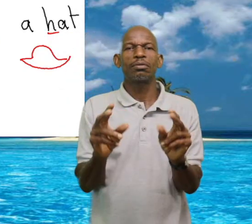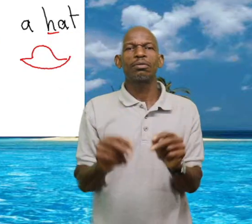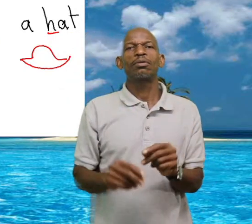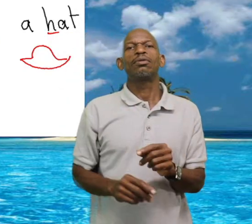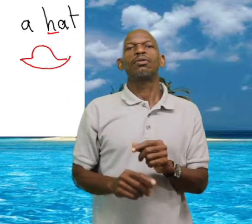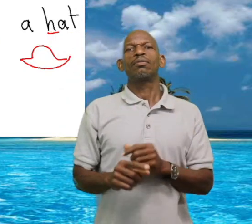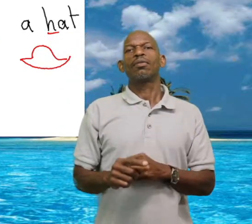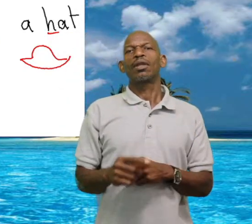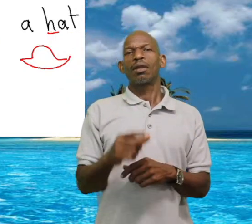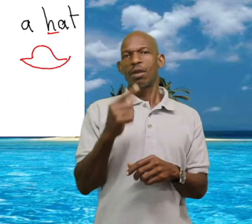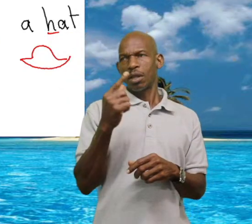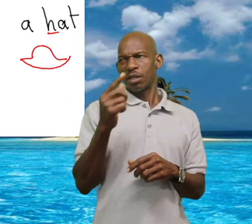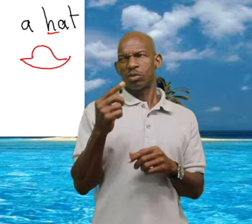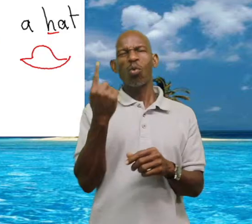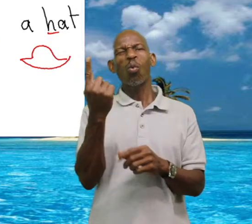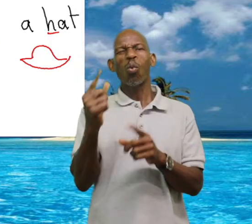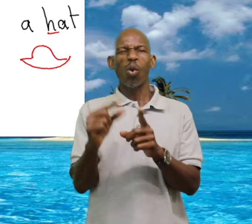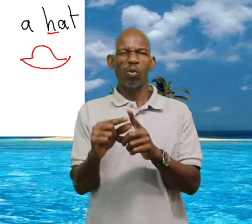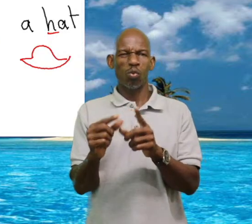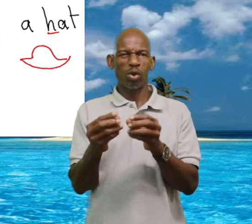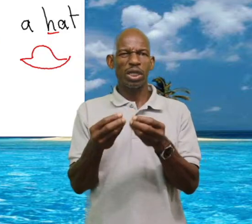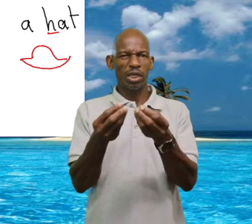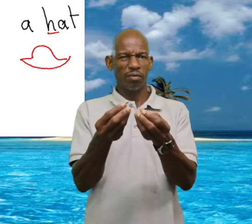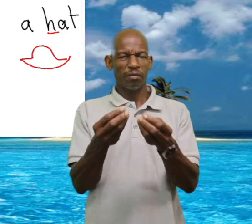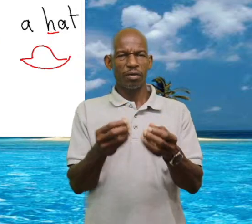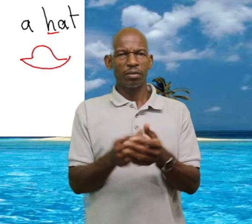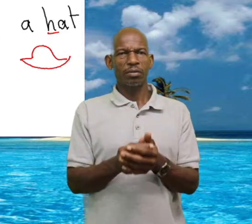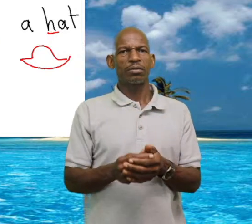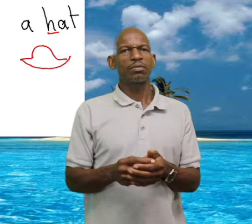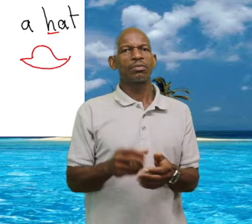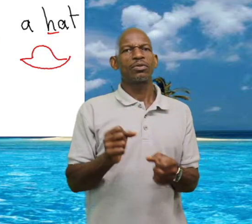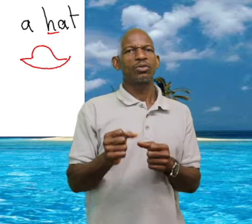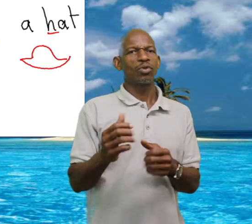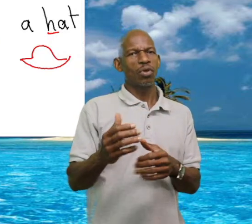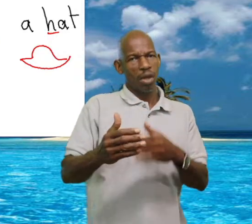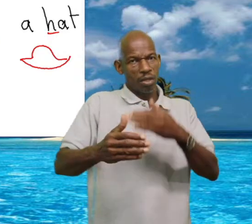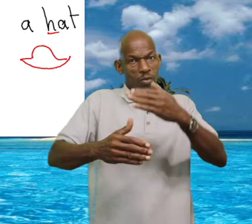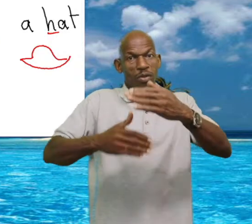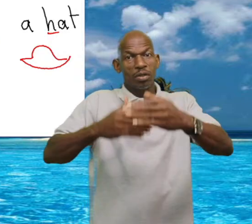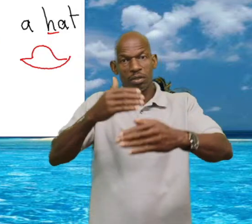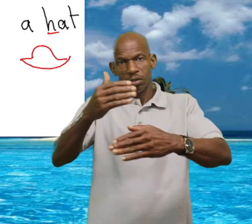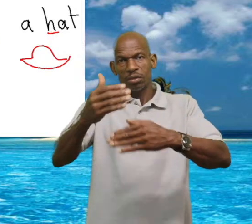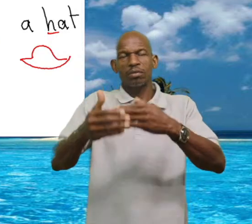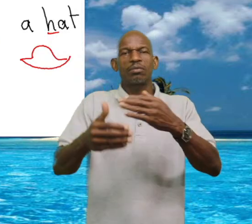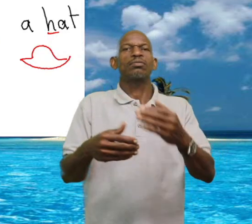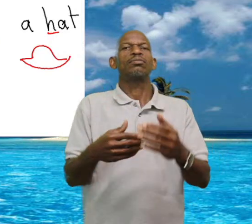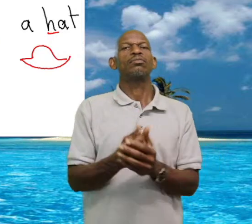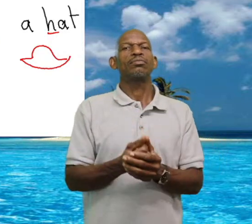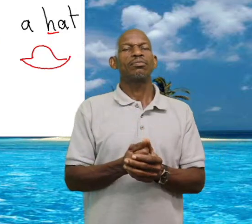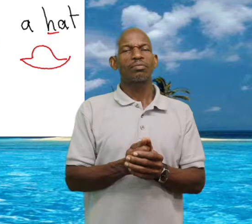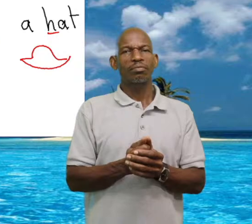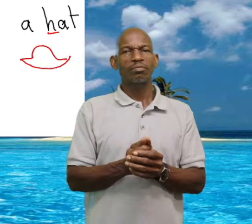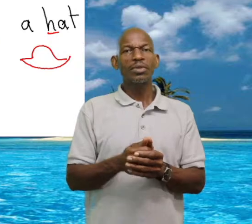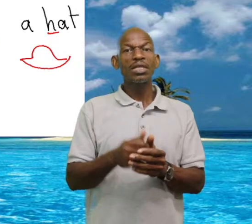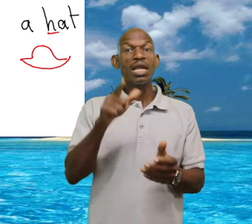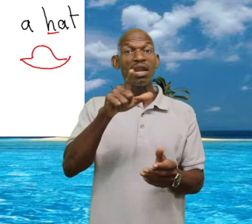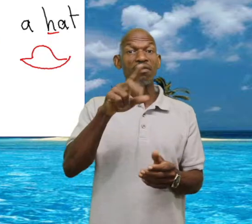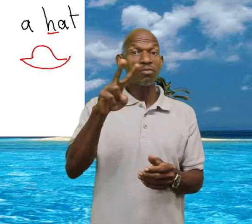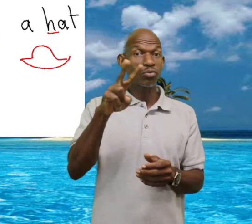and so in the next level, and I hope I could do it in level 2, those students that are in